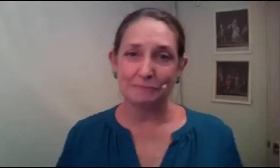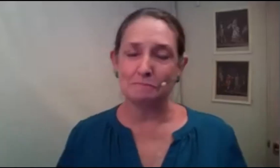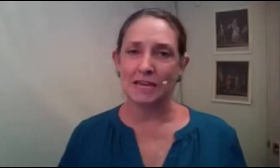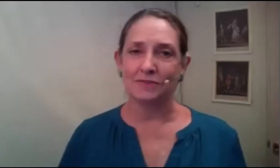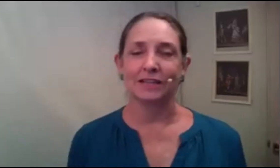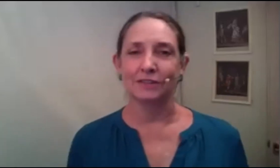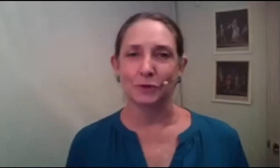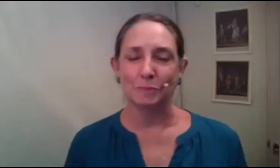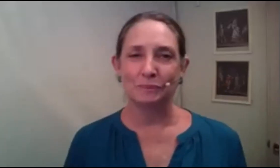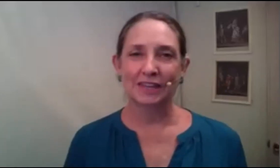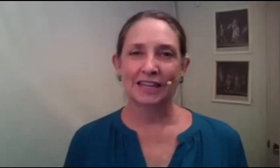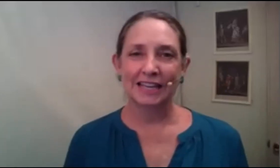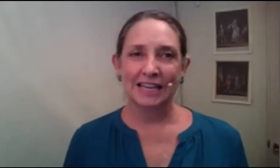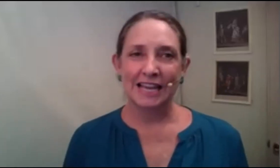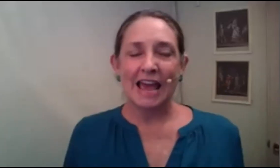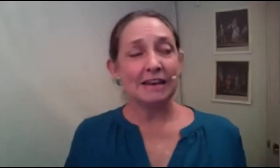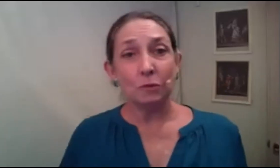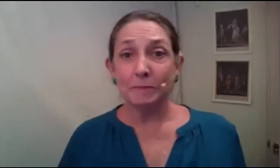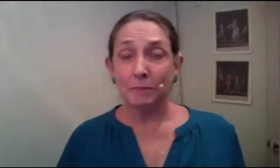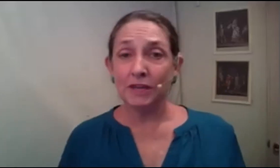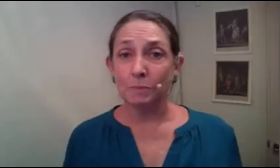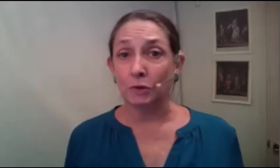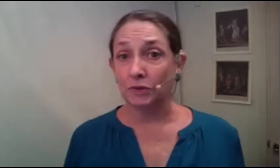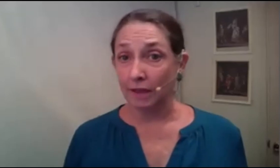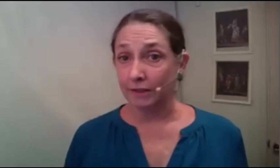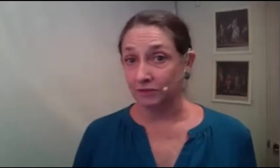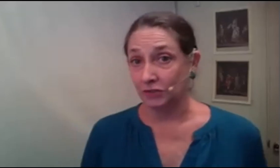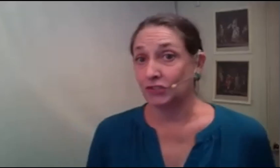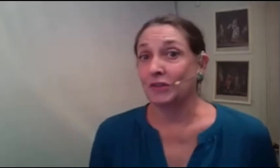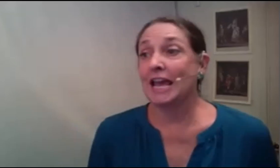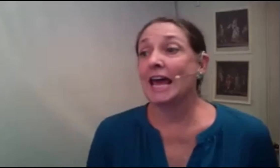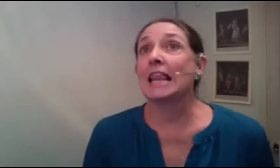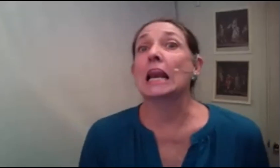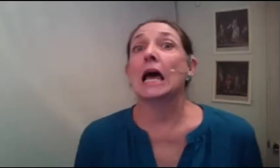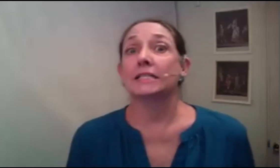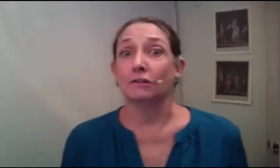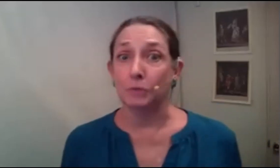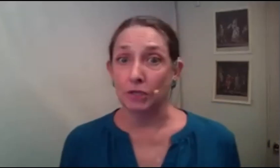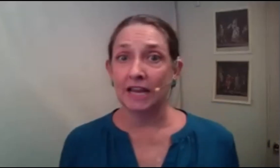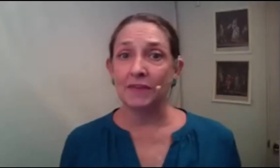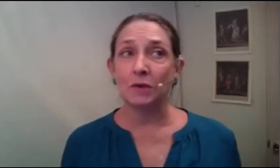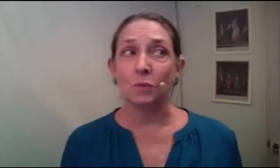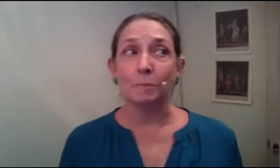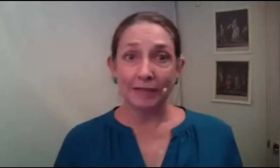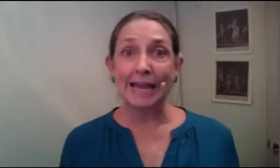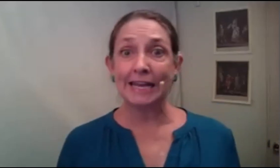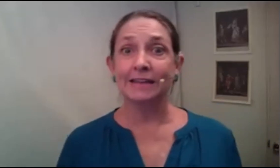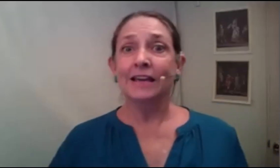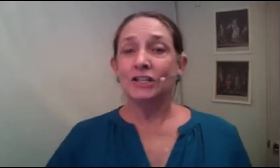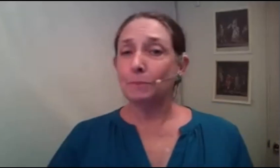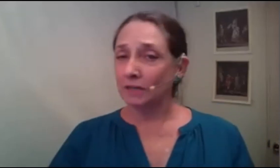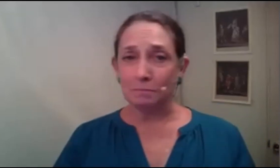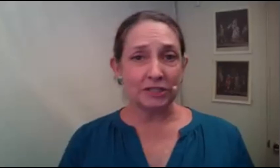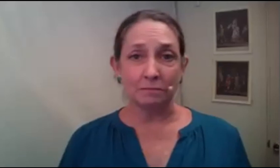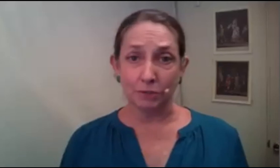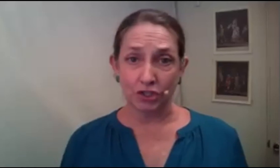just made the living room. And now remember, they were both college professors, so they had a lot of books, and they were planning